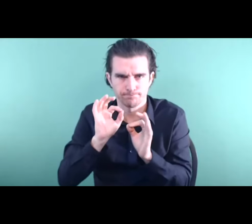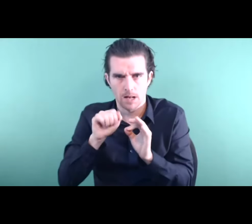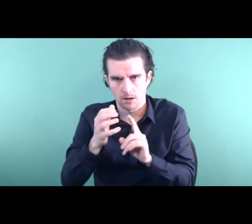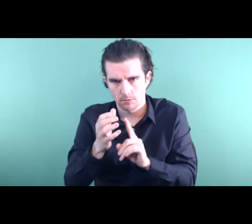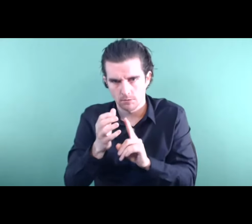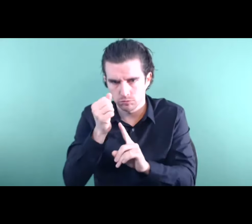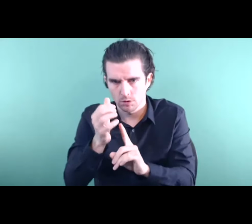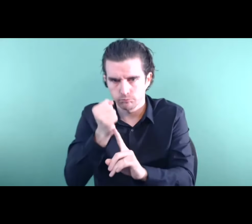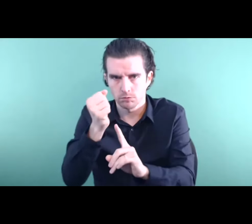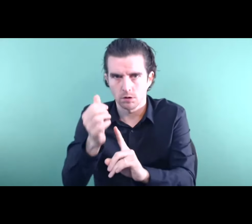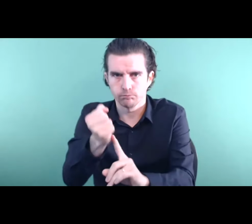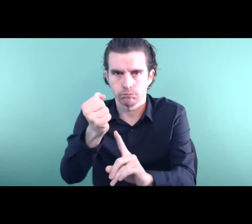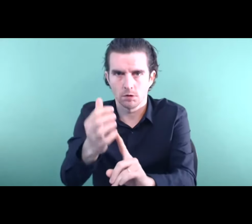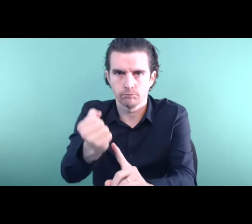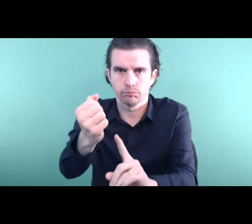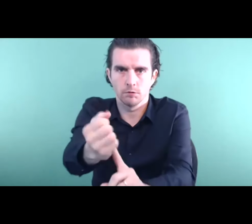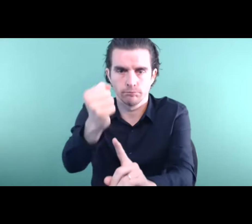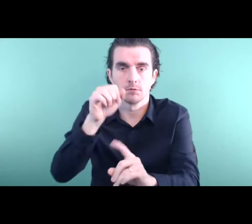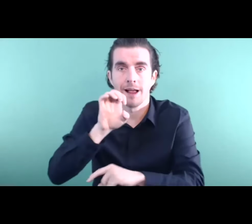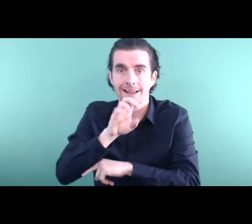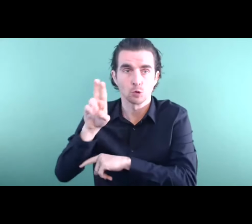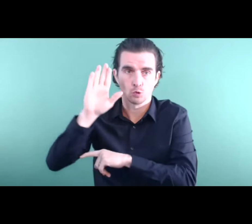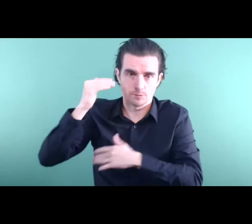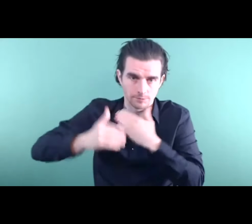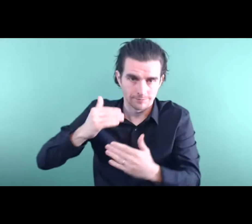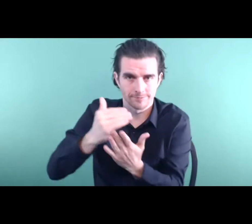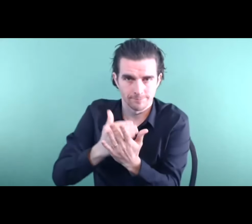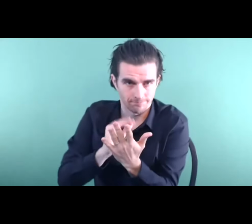you still can express your views on this.